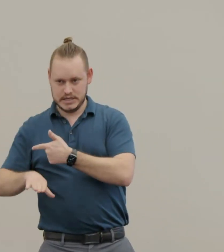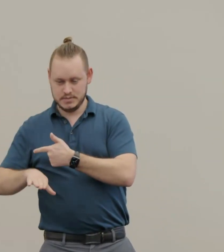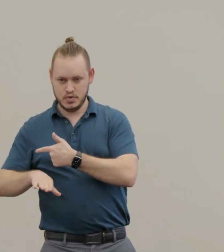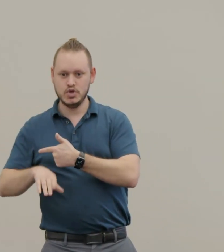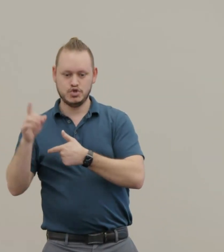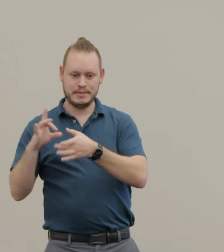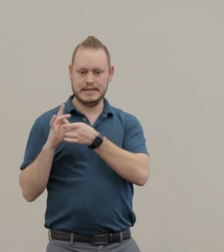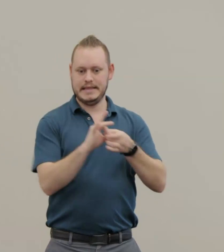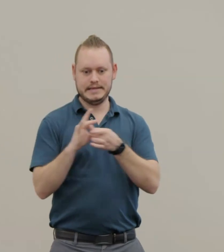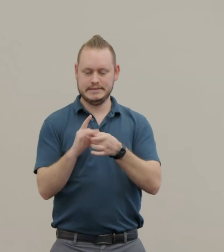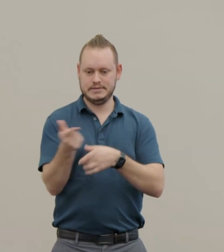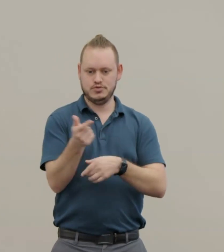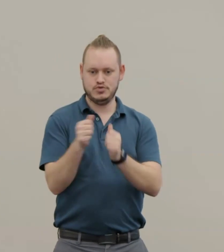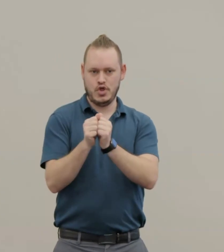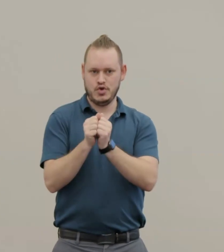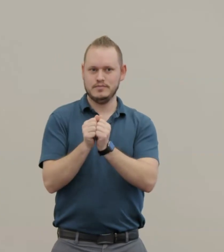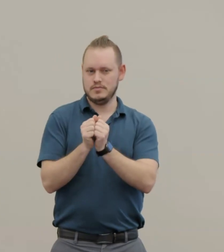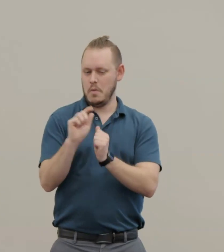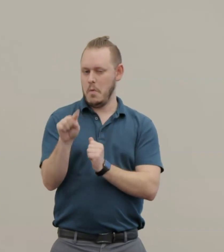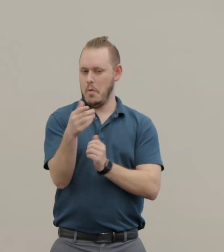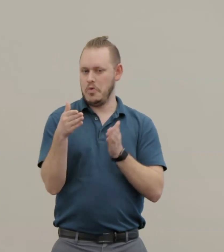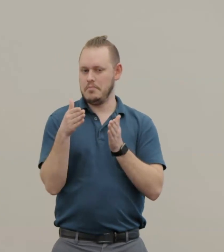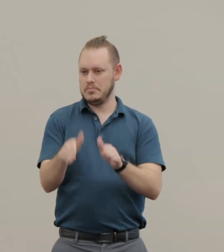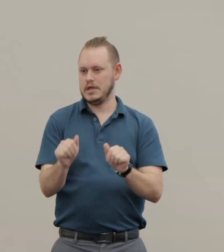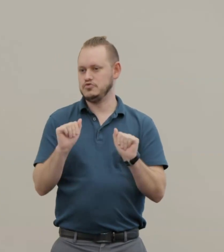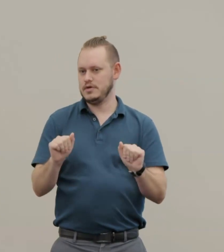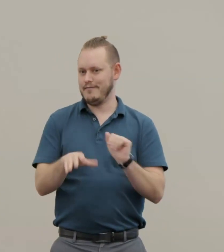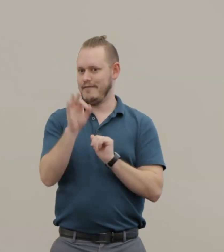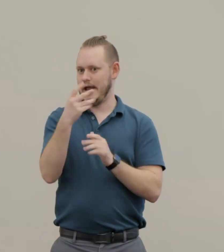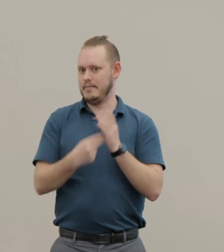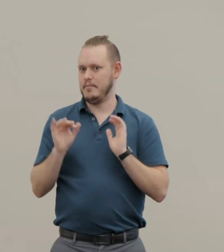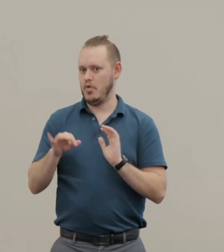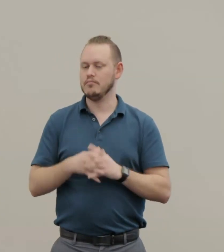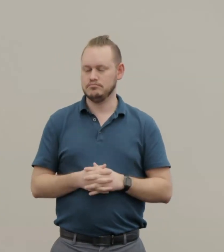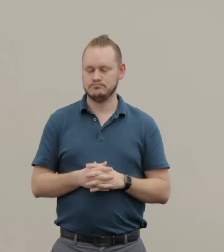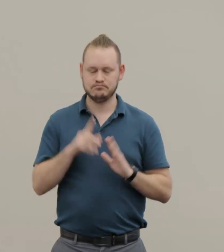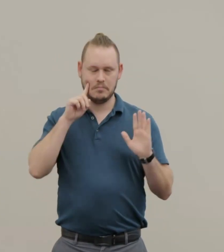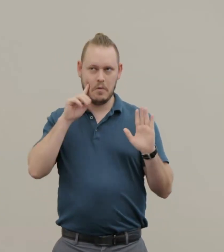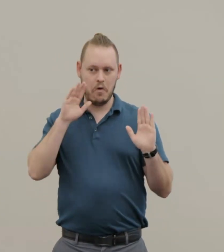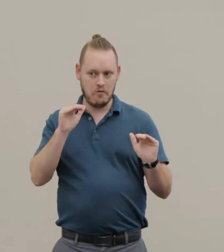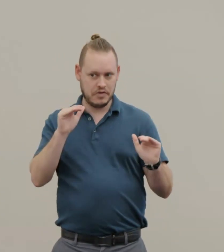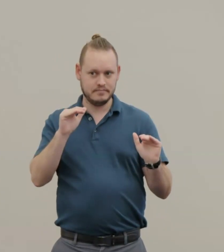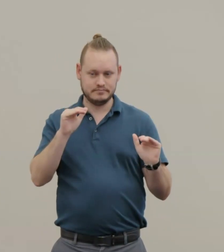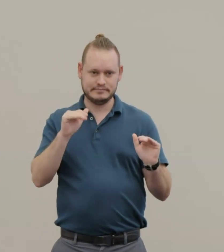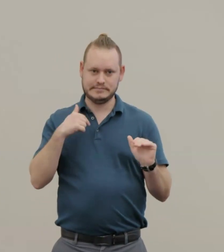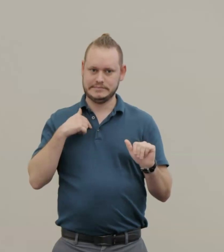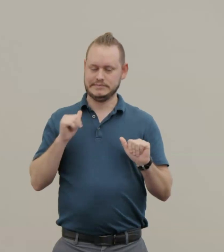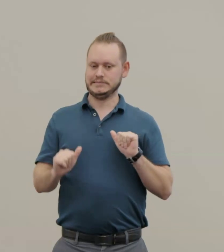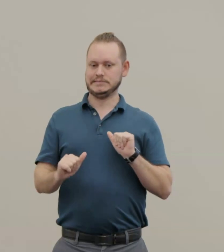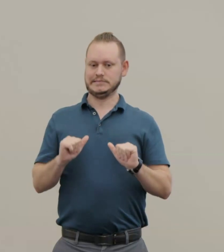they should be linked right there. And that should be the only place they can find it, hopefully. I'm very